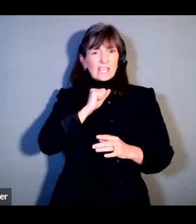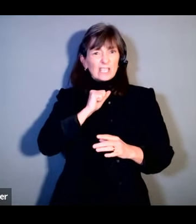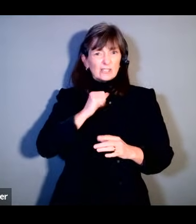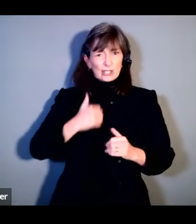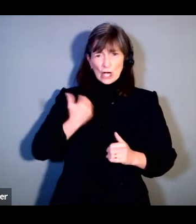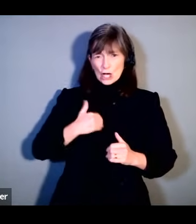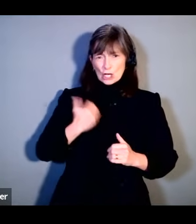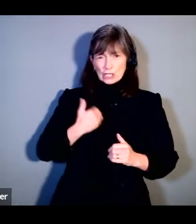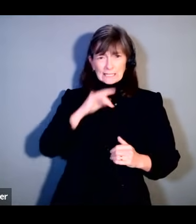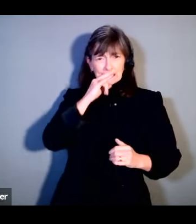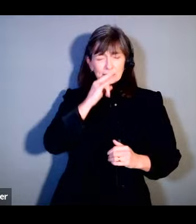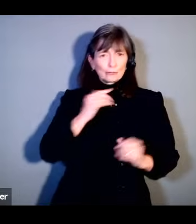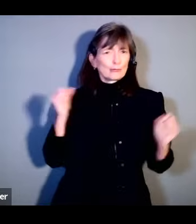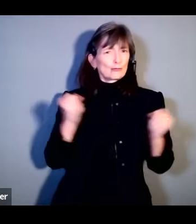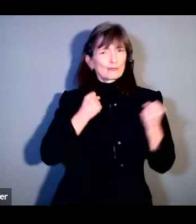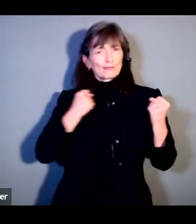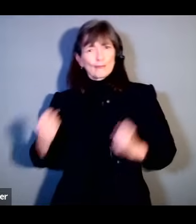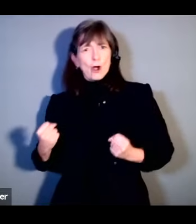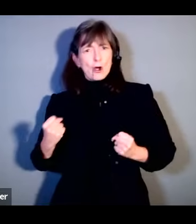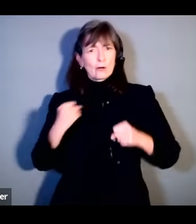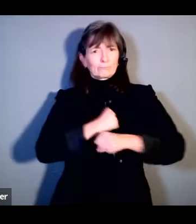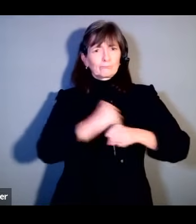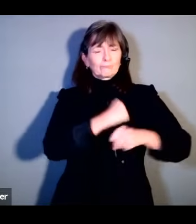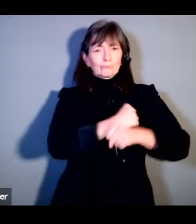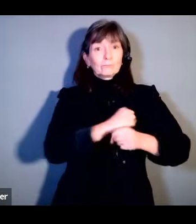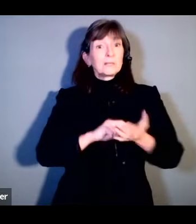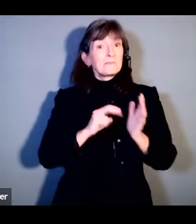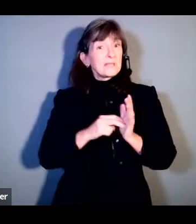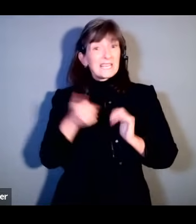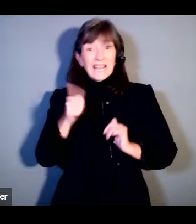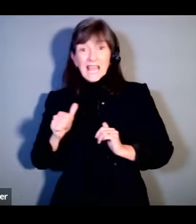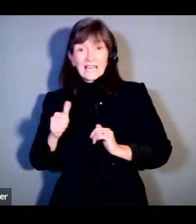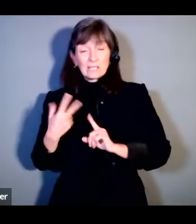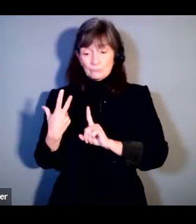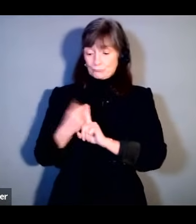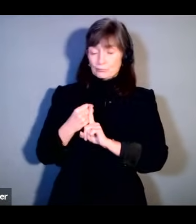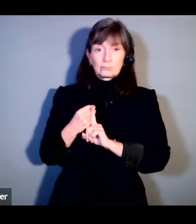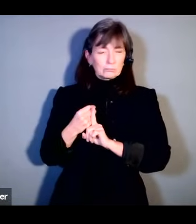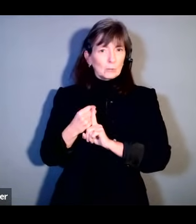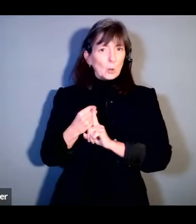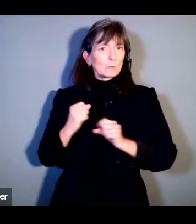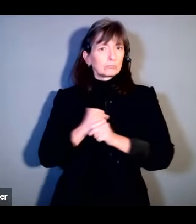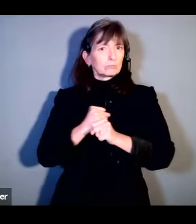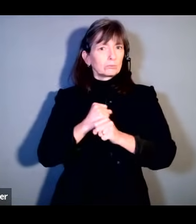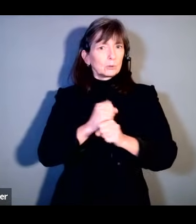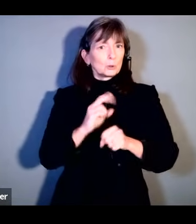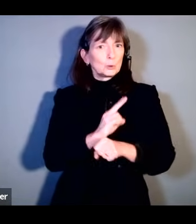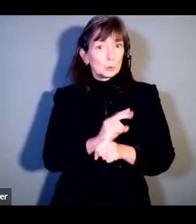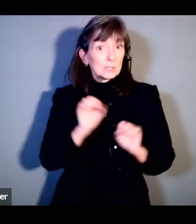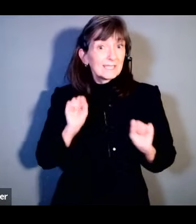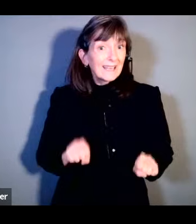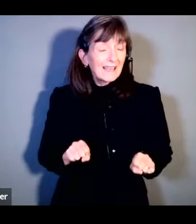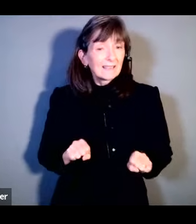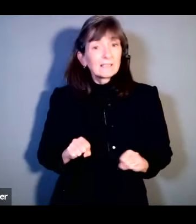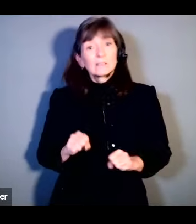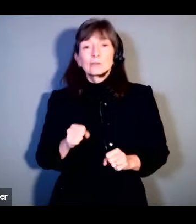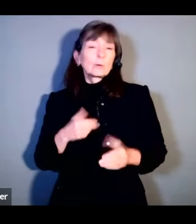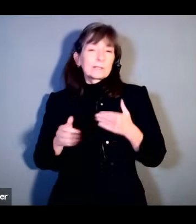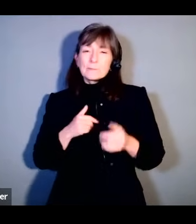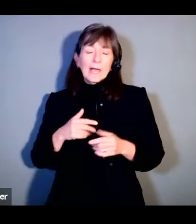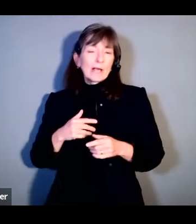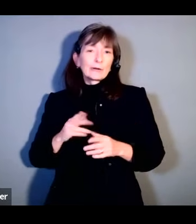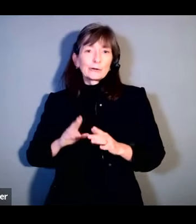to any kind of antigen, which, you know, would be a virus or bacteria or a vaccine in this situation.